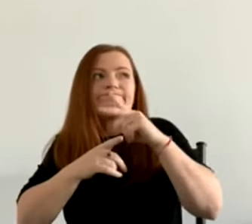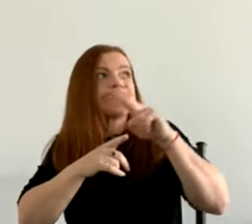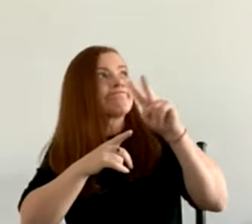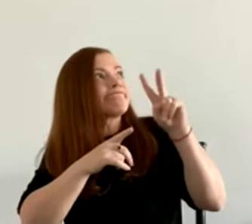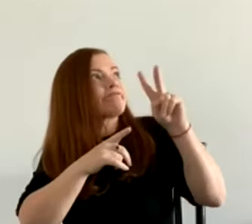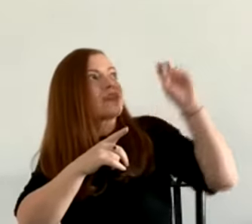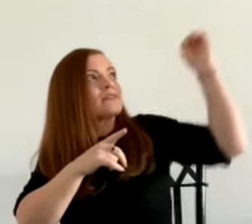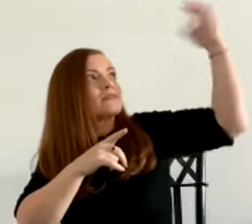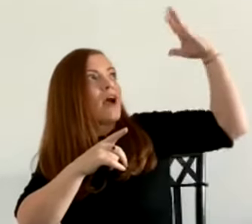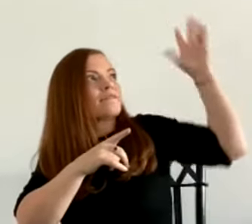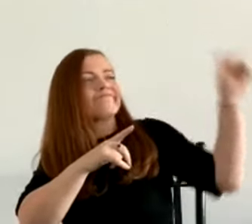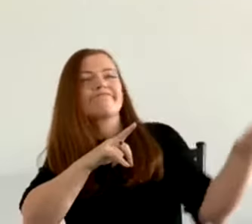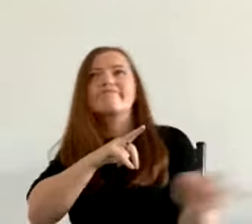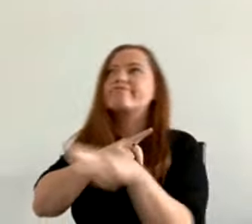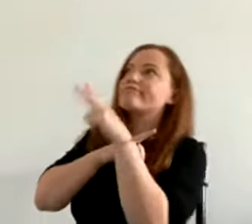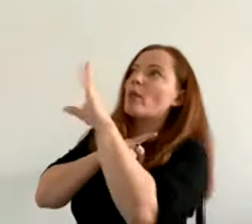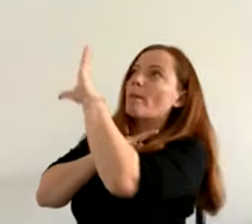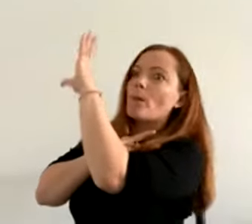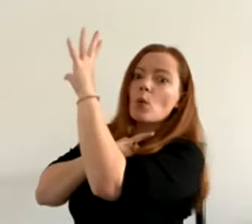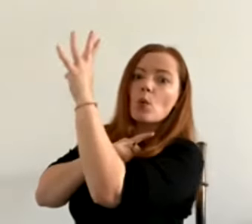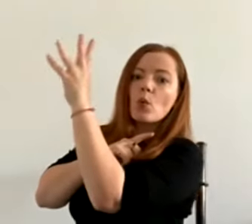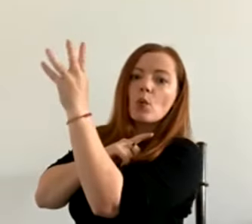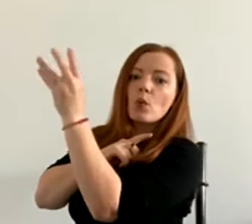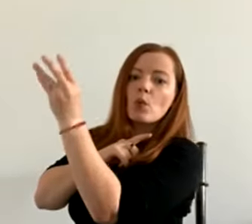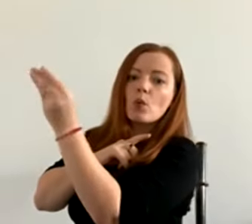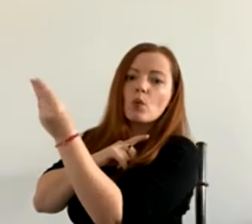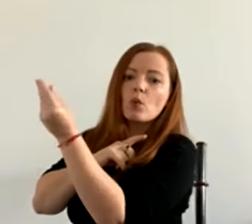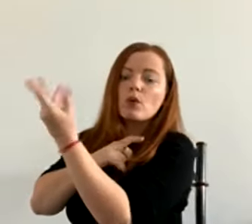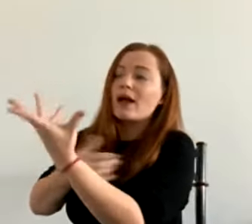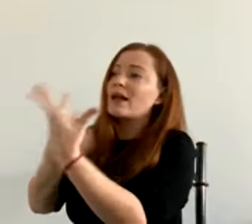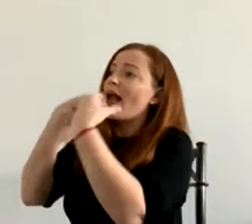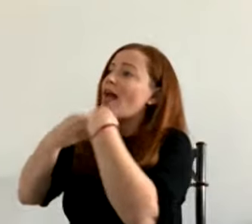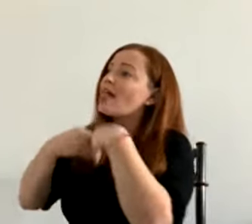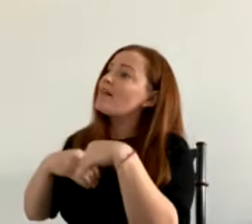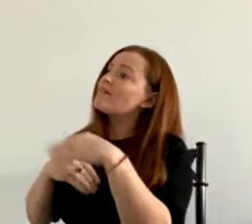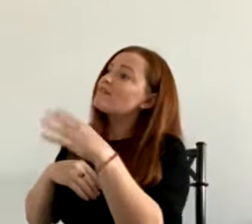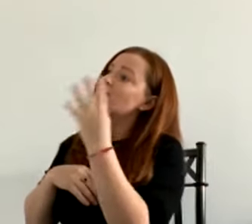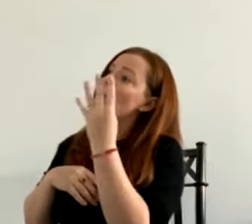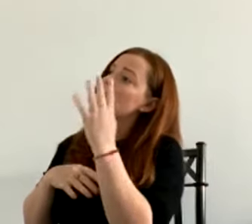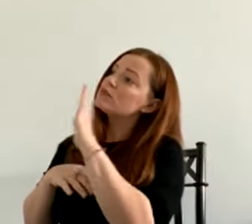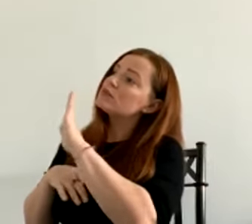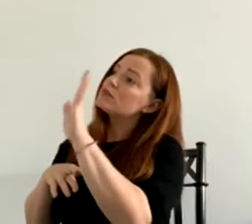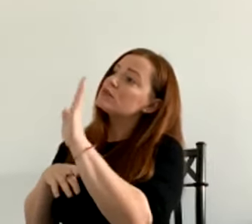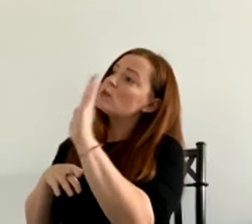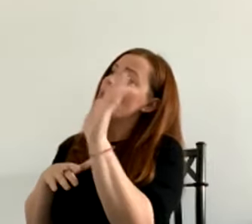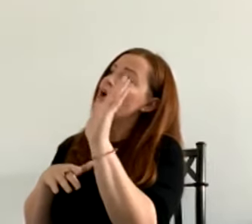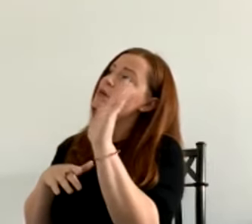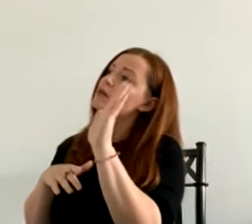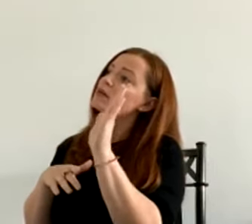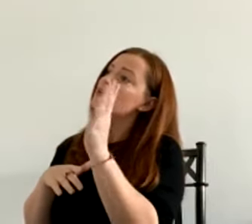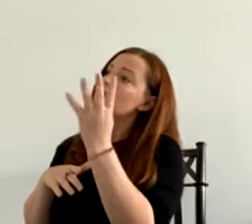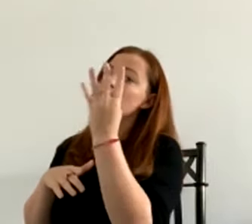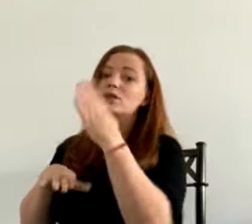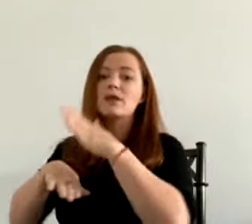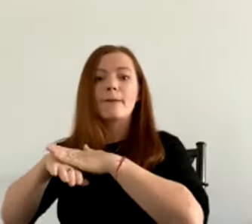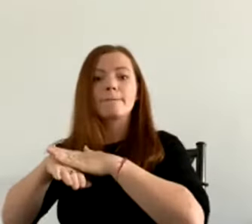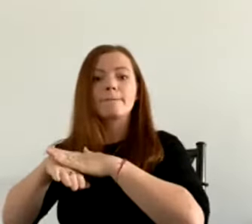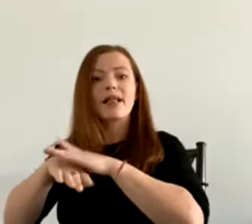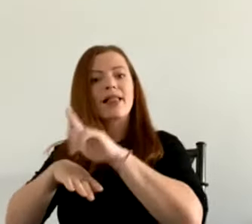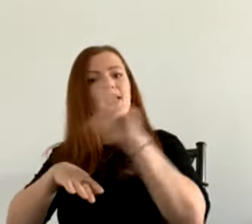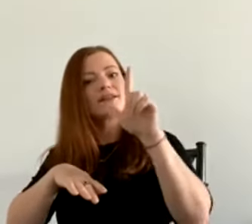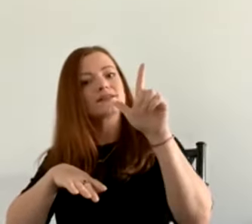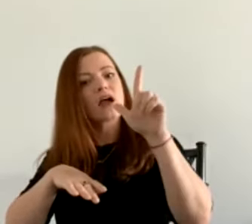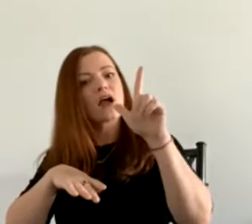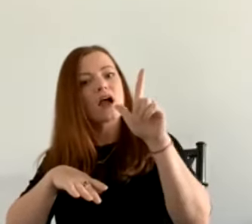I inhale. Four self-measured goodbyes. Later, when the caffeine has left, I watch you.